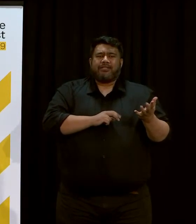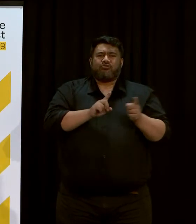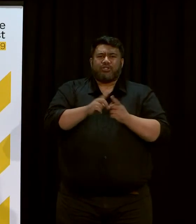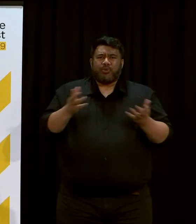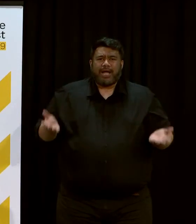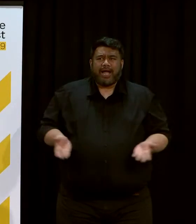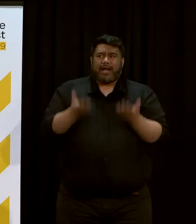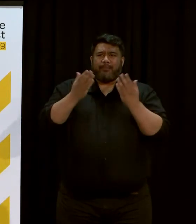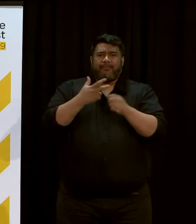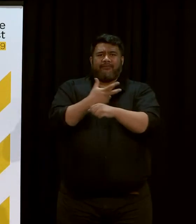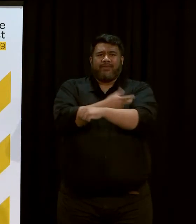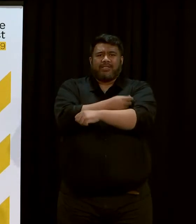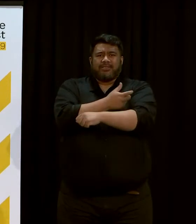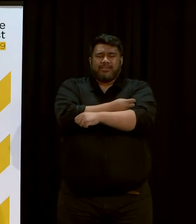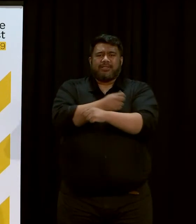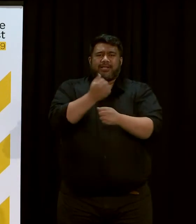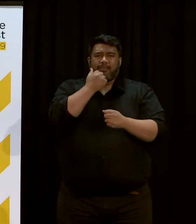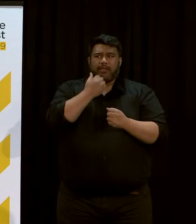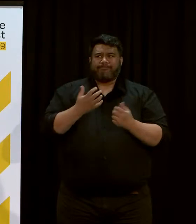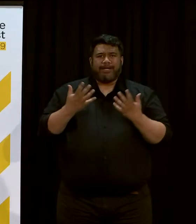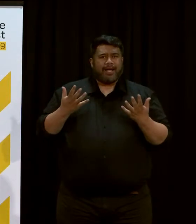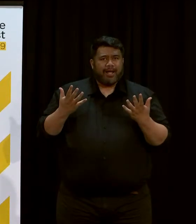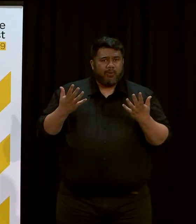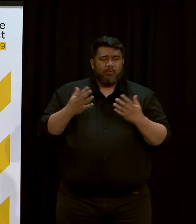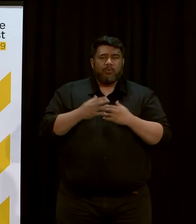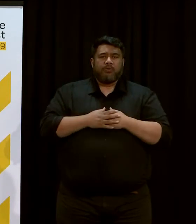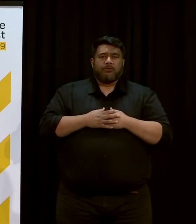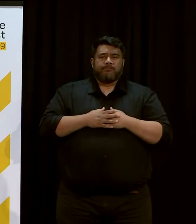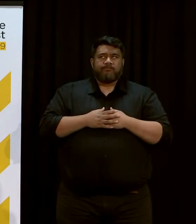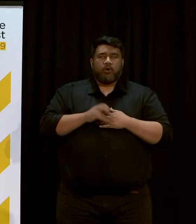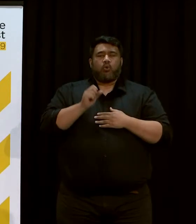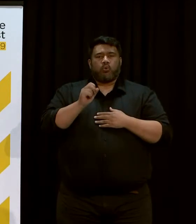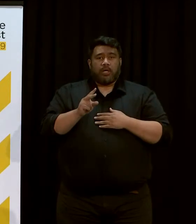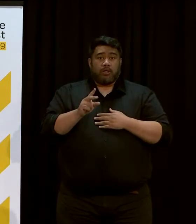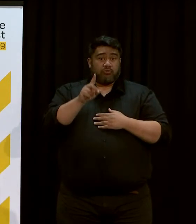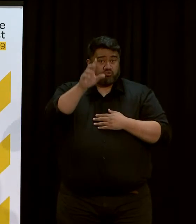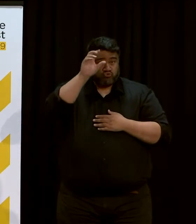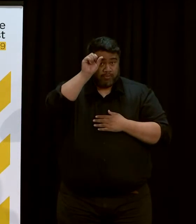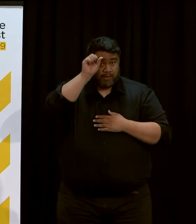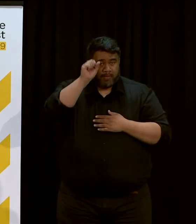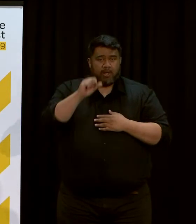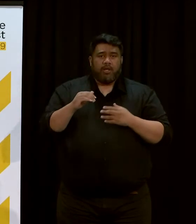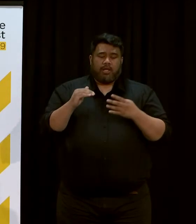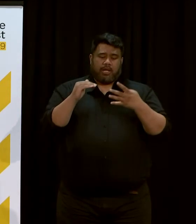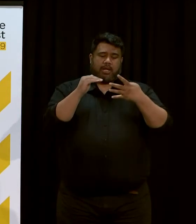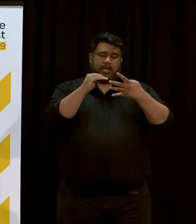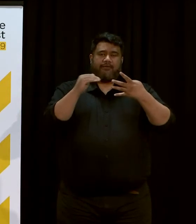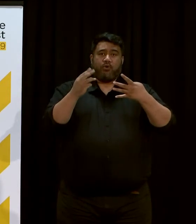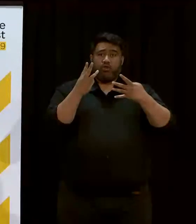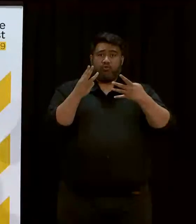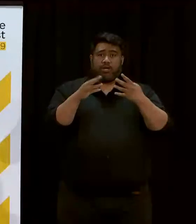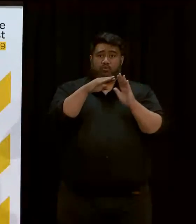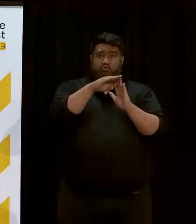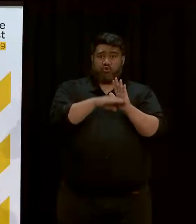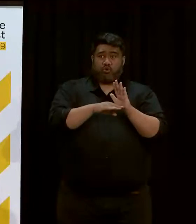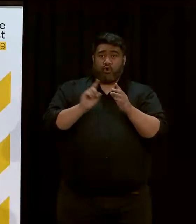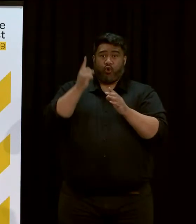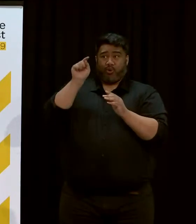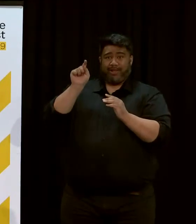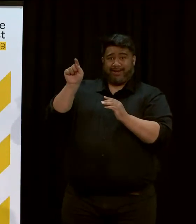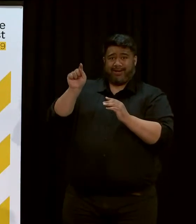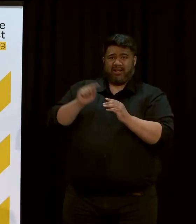numbers? First, it is important to remember that the alert level 3 rules in Auckland are currently the toughest